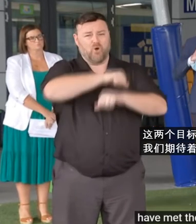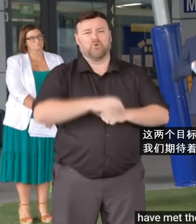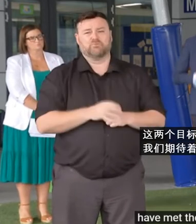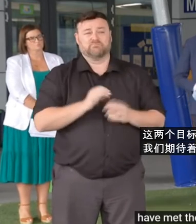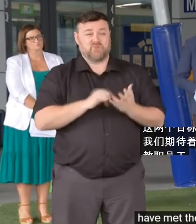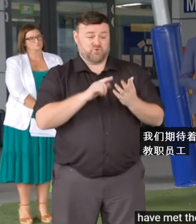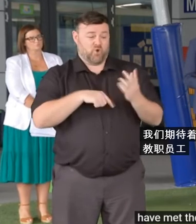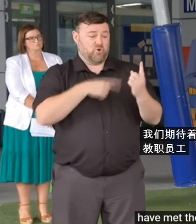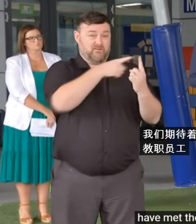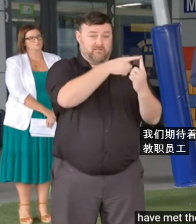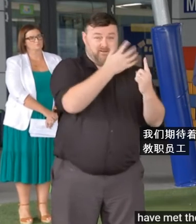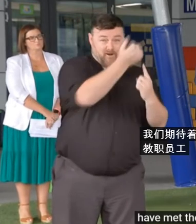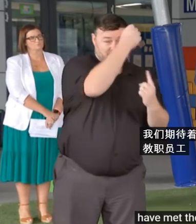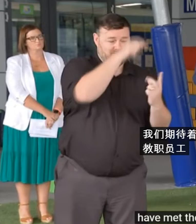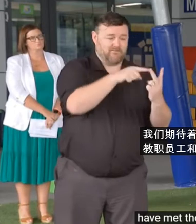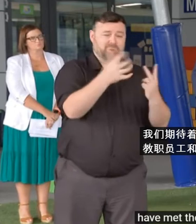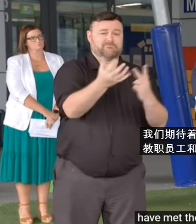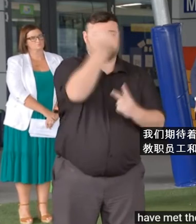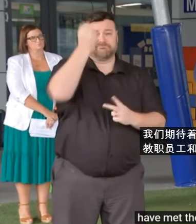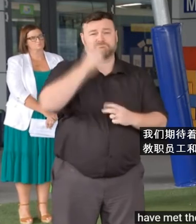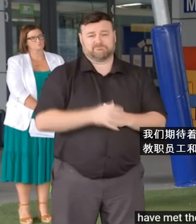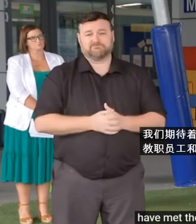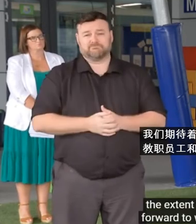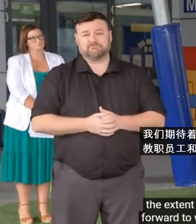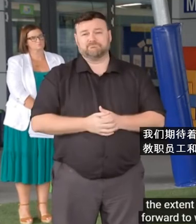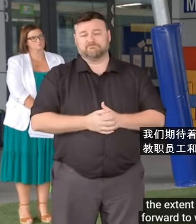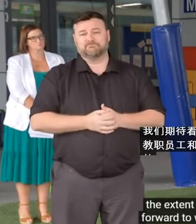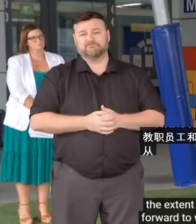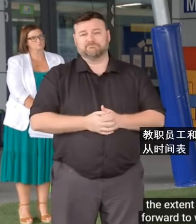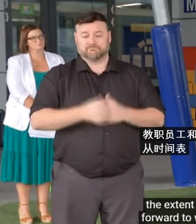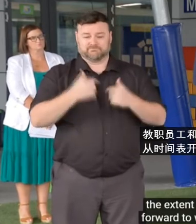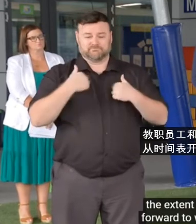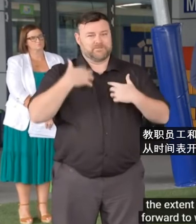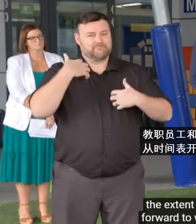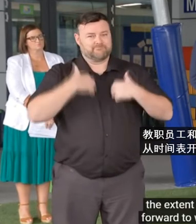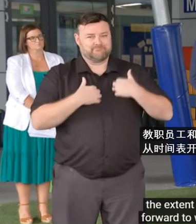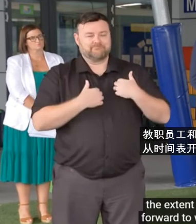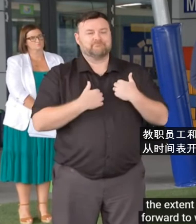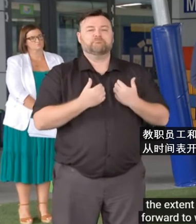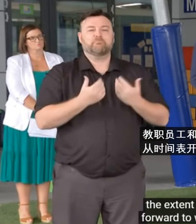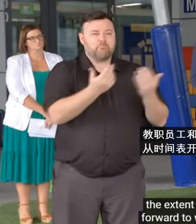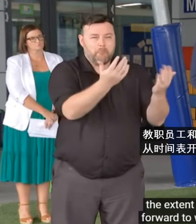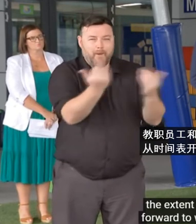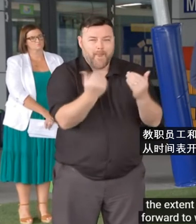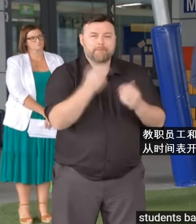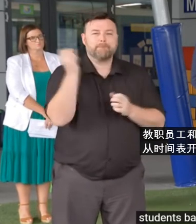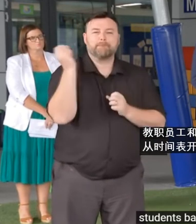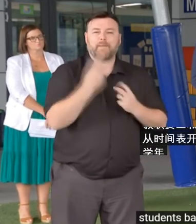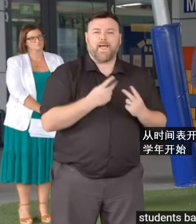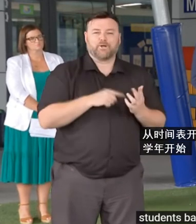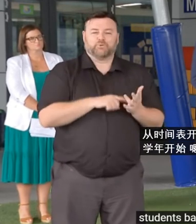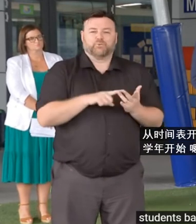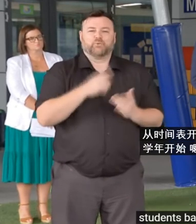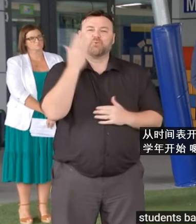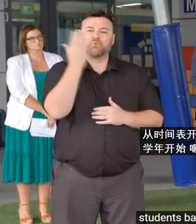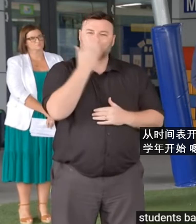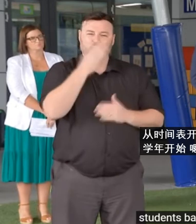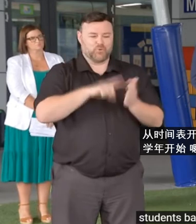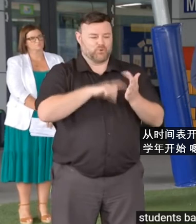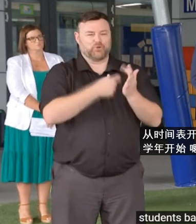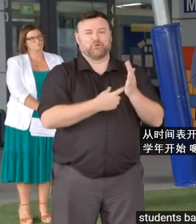to welcoming staff and students back for term one from the scheduled start for 2022 school